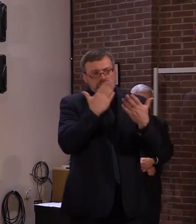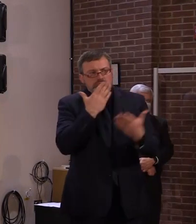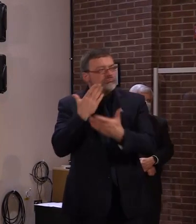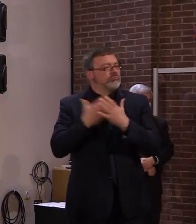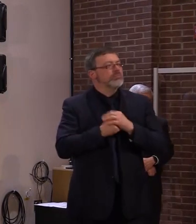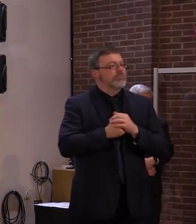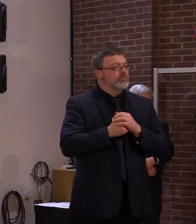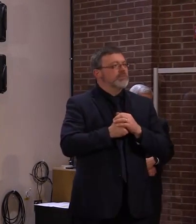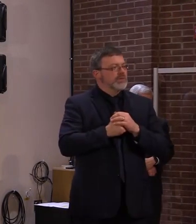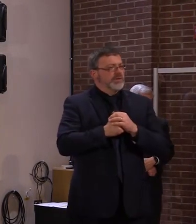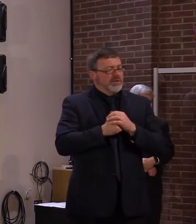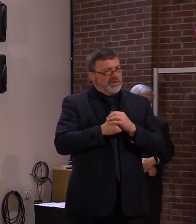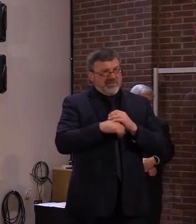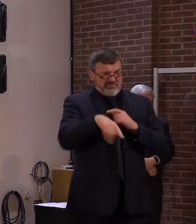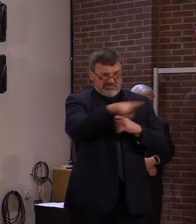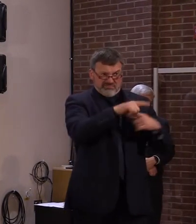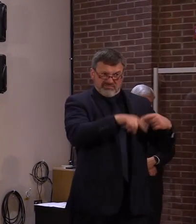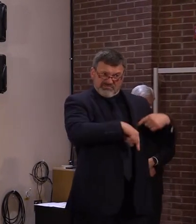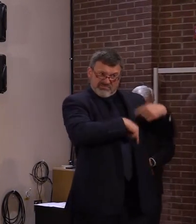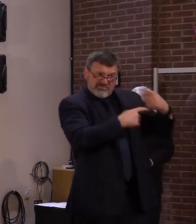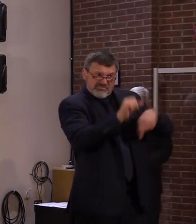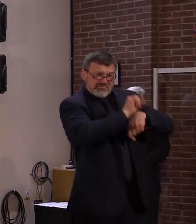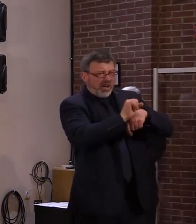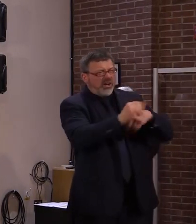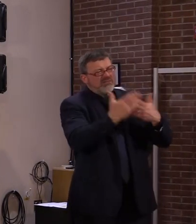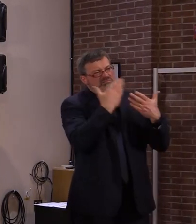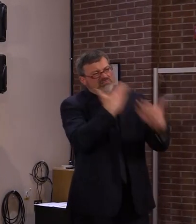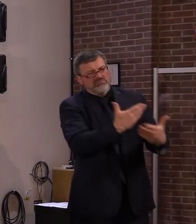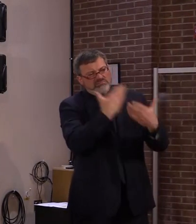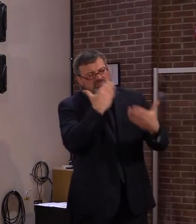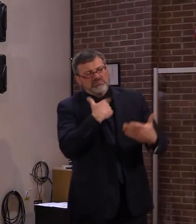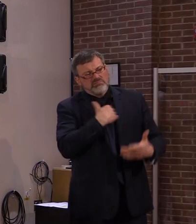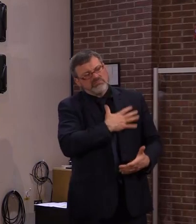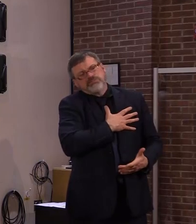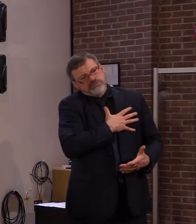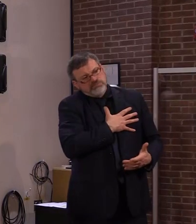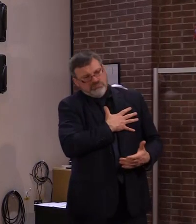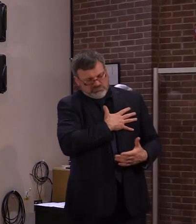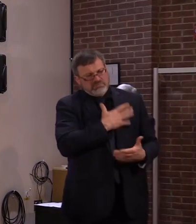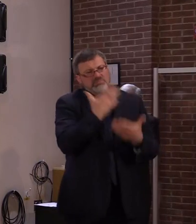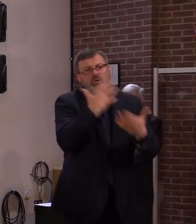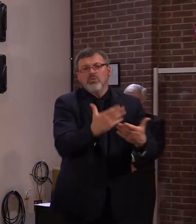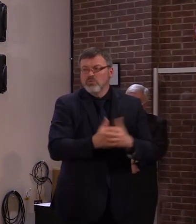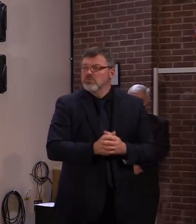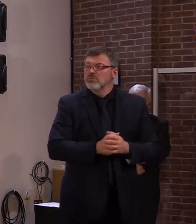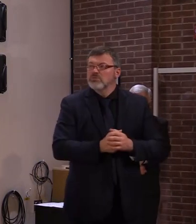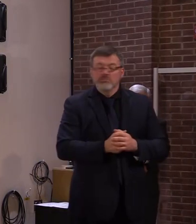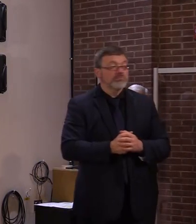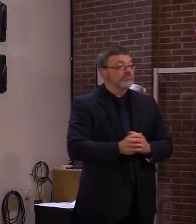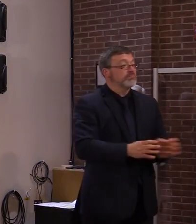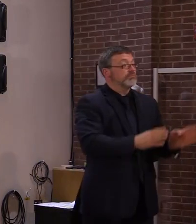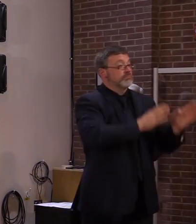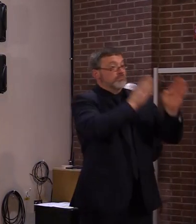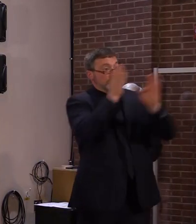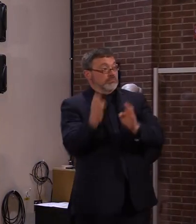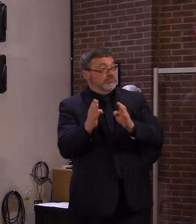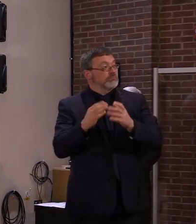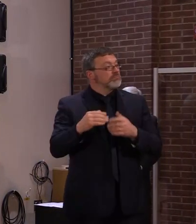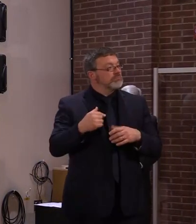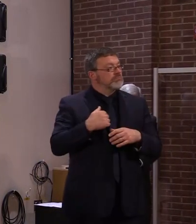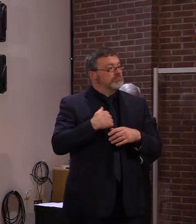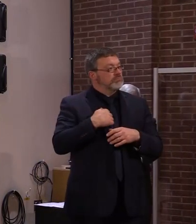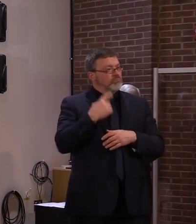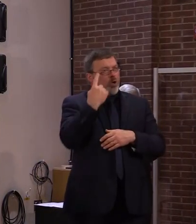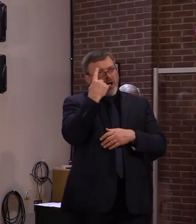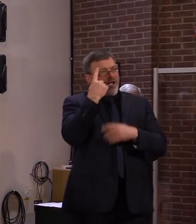service to the state. Now, I'm going to focus on a question I've gotten many, many